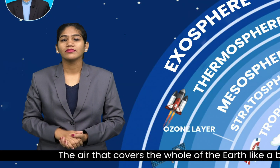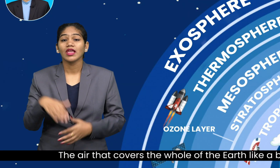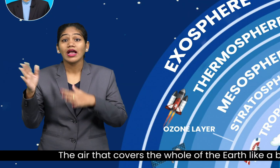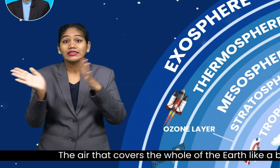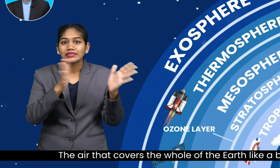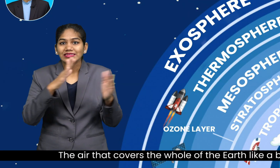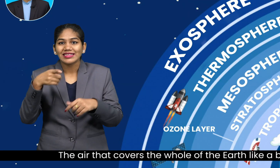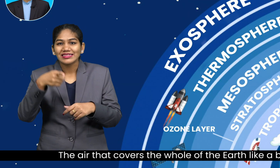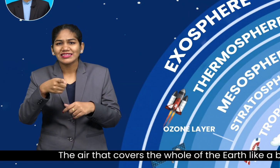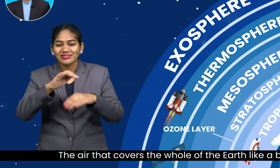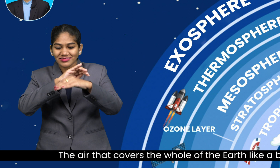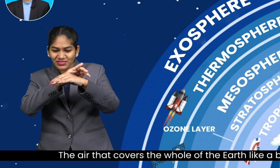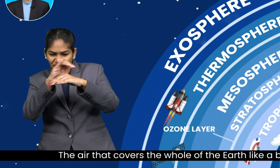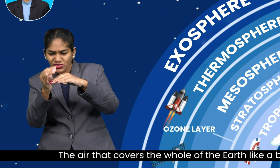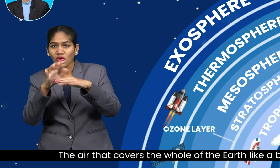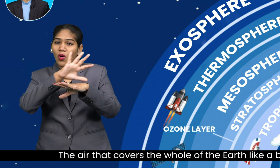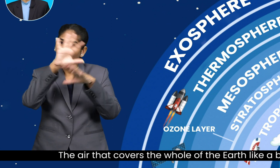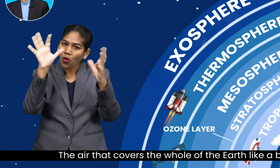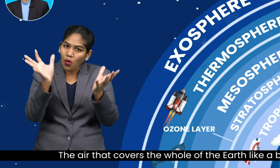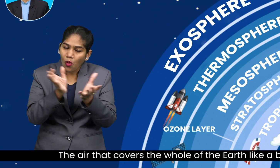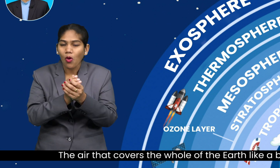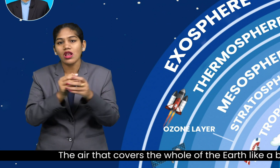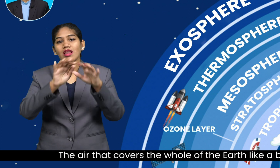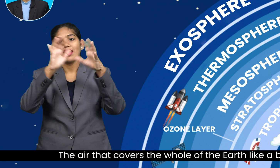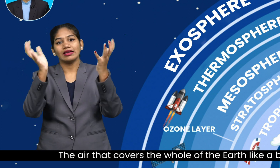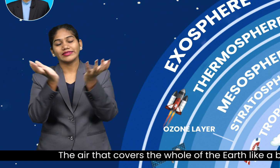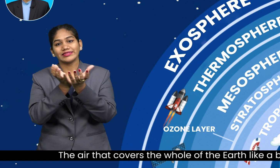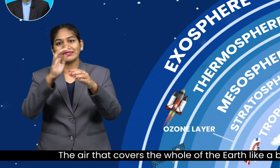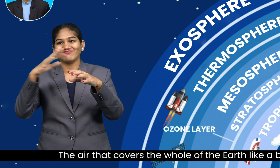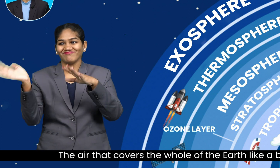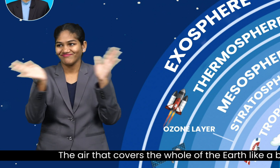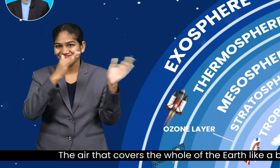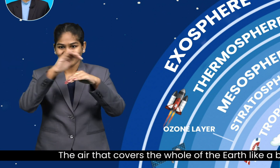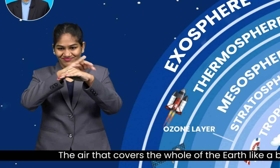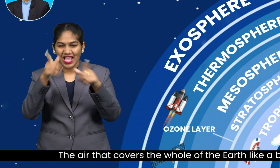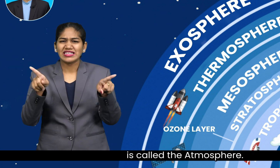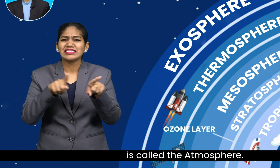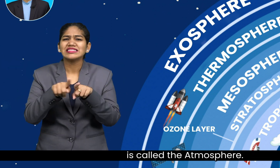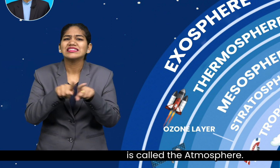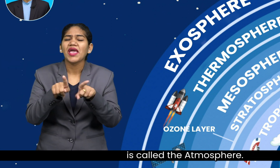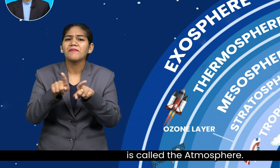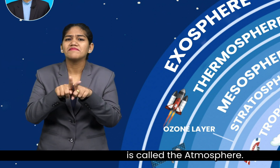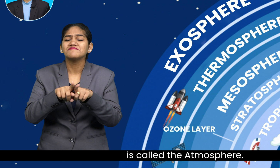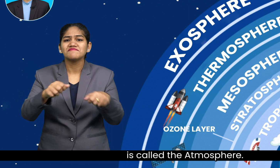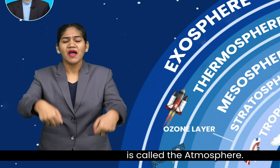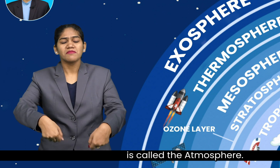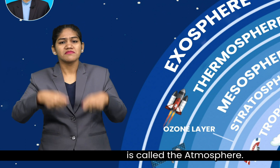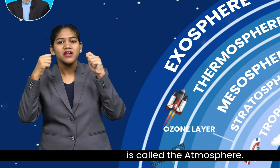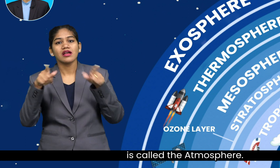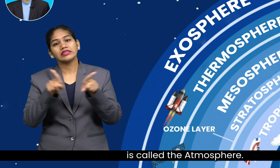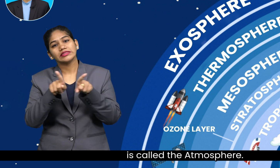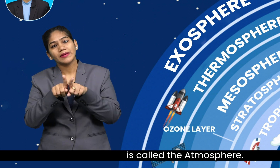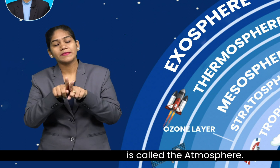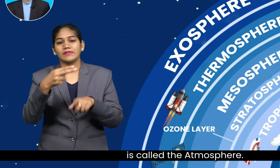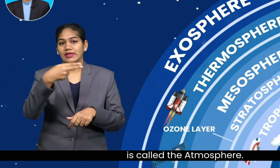The air that covers the whole of the earth like a blanket is called the